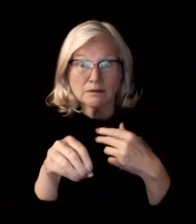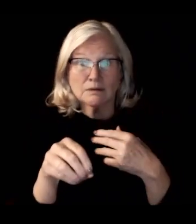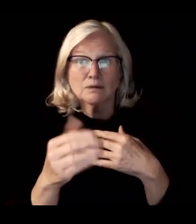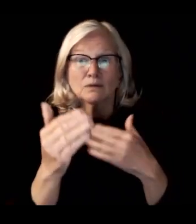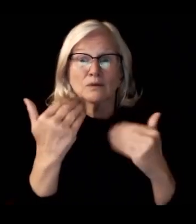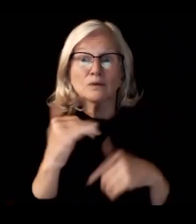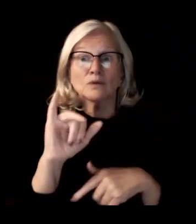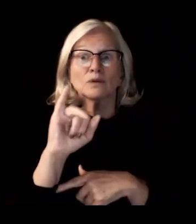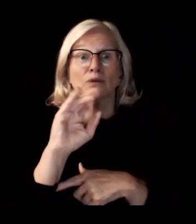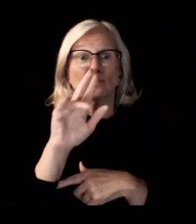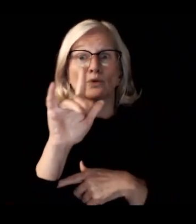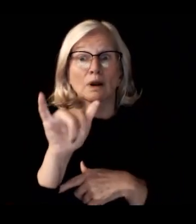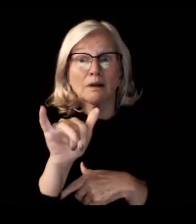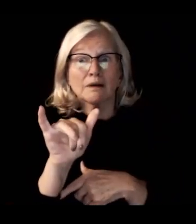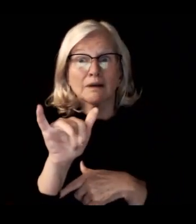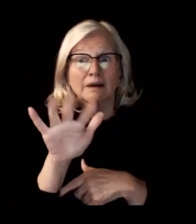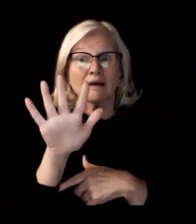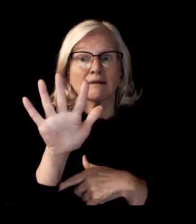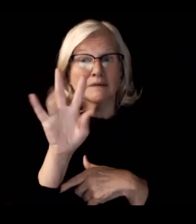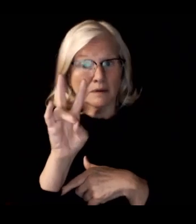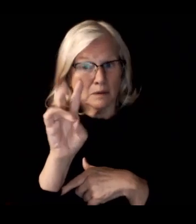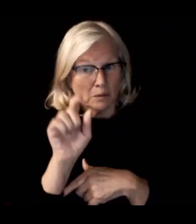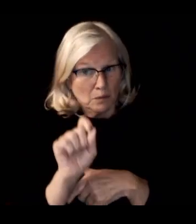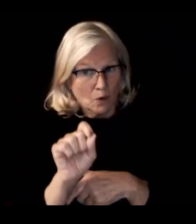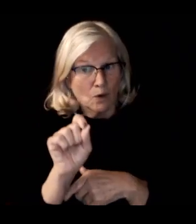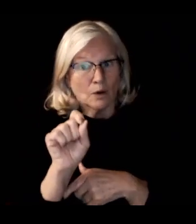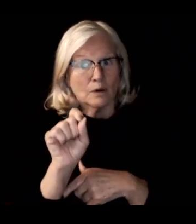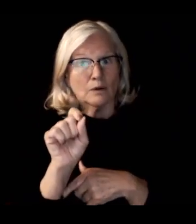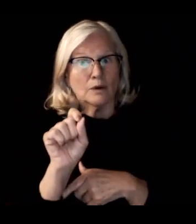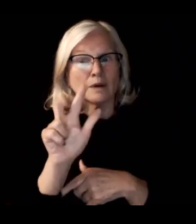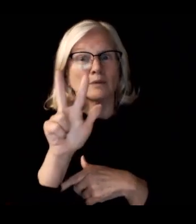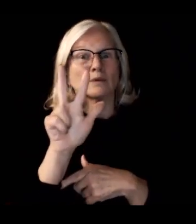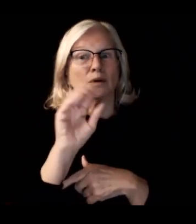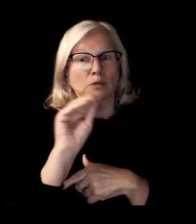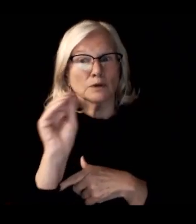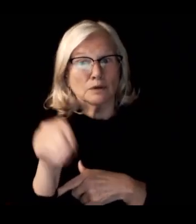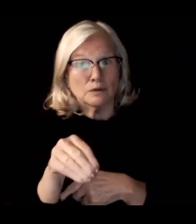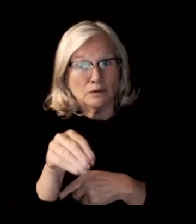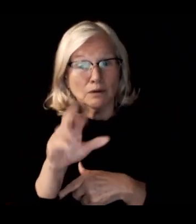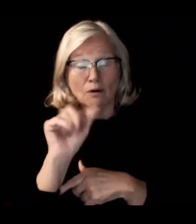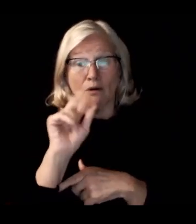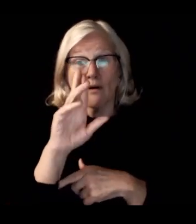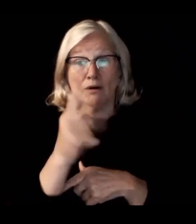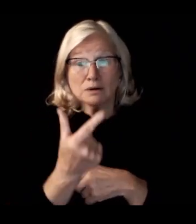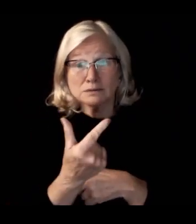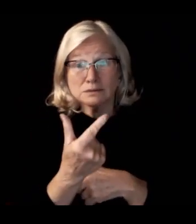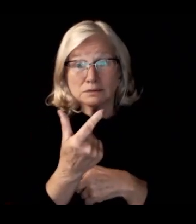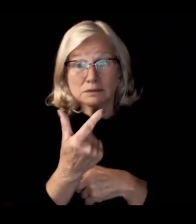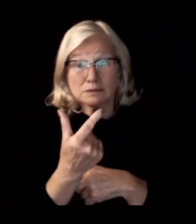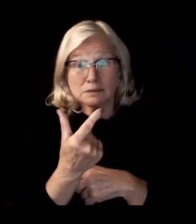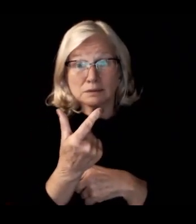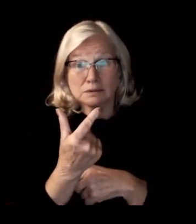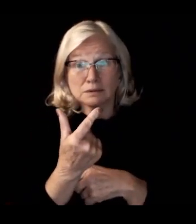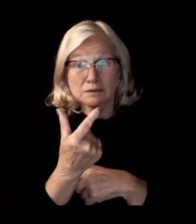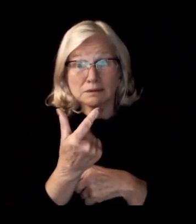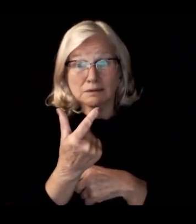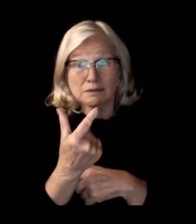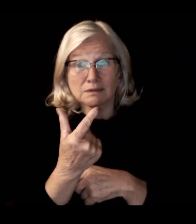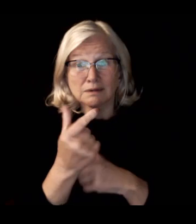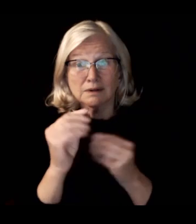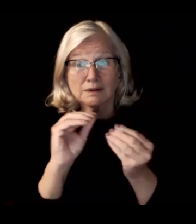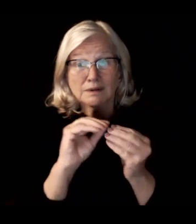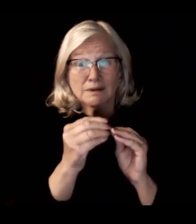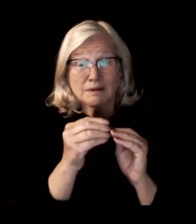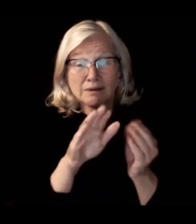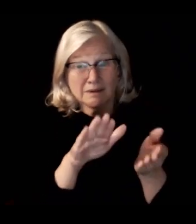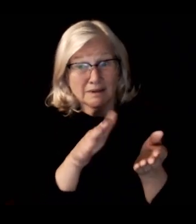57.3%. And in August, the total percentage of Minnesota deaths that resided in a nursing home or assisted living type facility